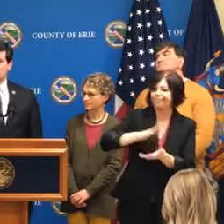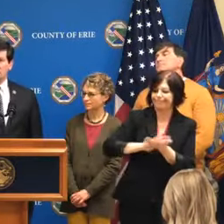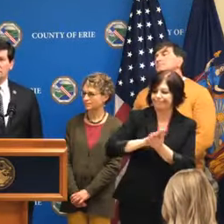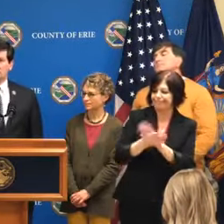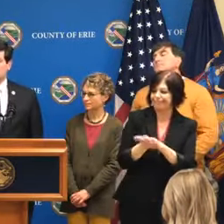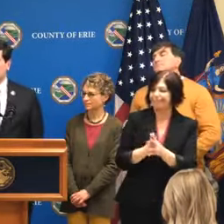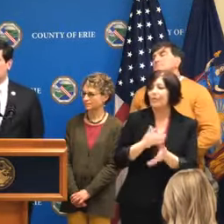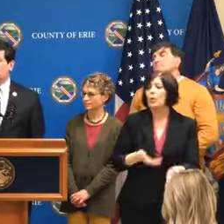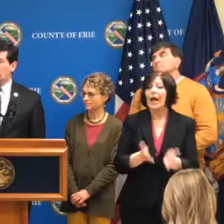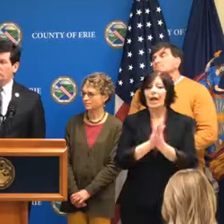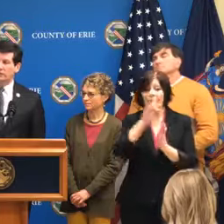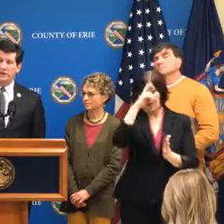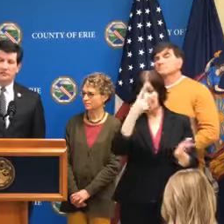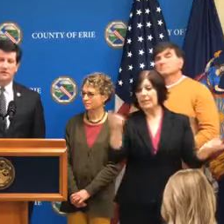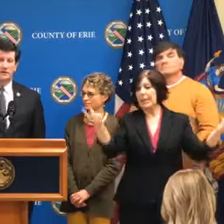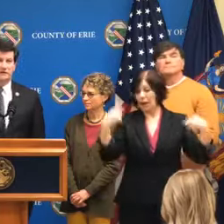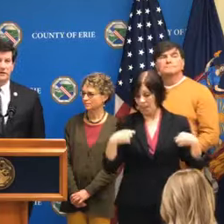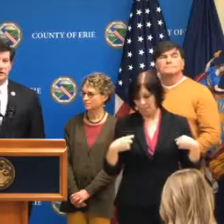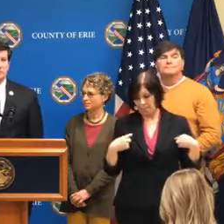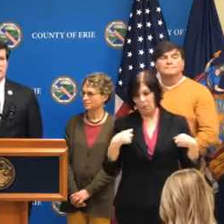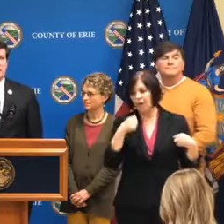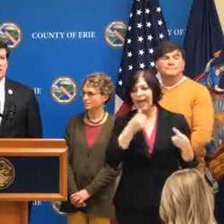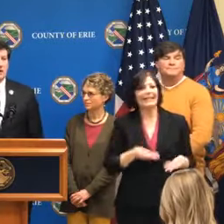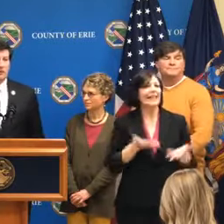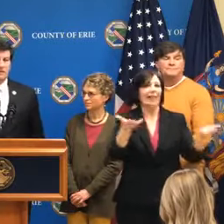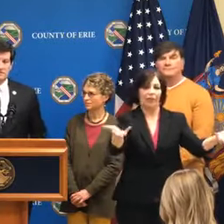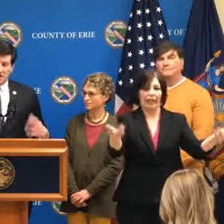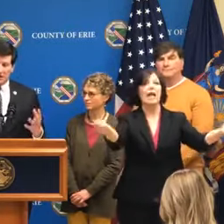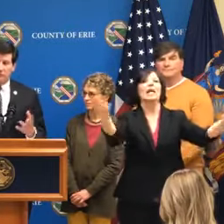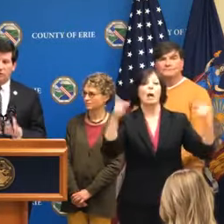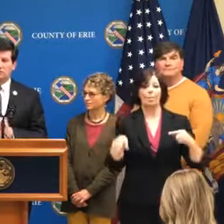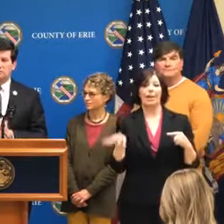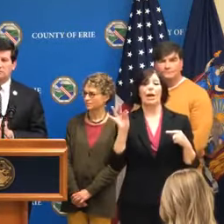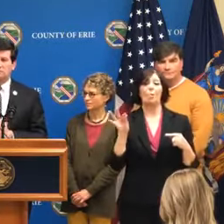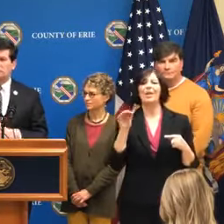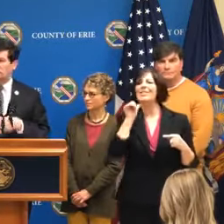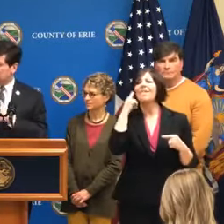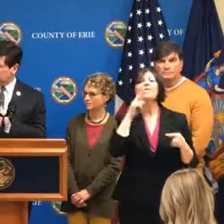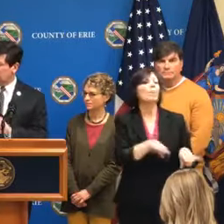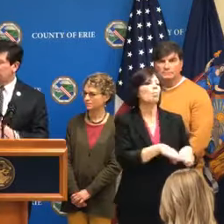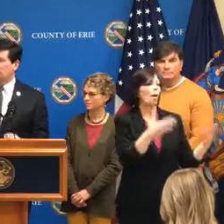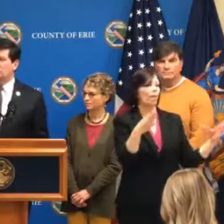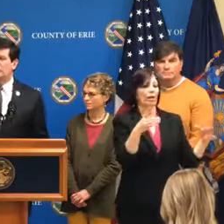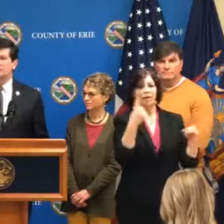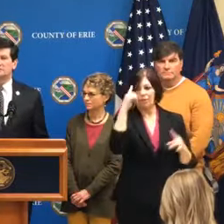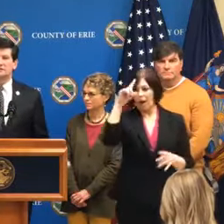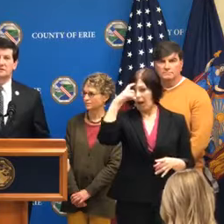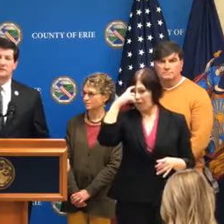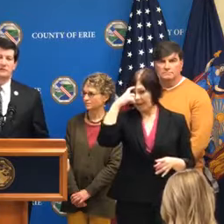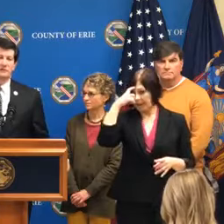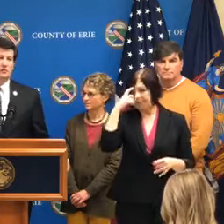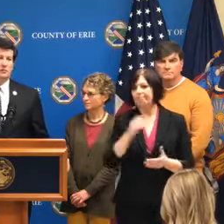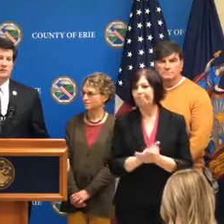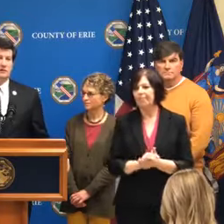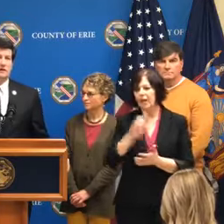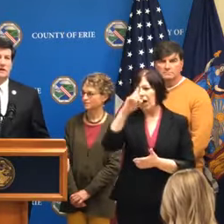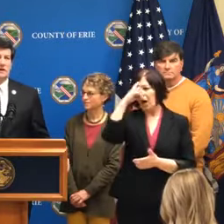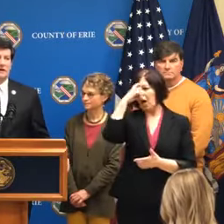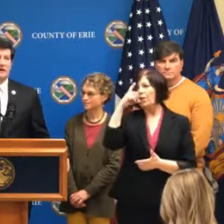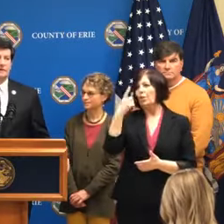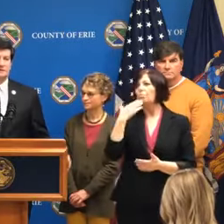asking for governments to pick them up. We will not be delivering them. But these are not for public use, but this is for the local governments. And I thank Governor Cuomo